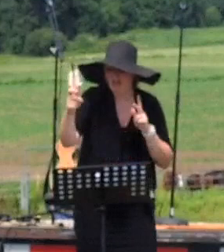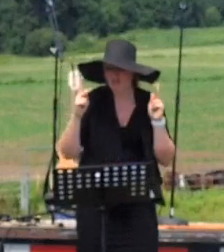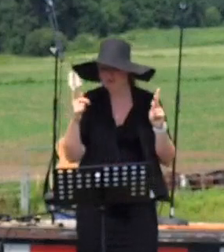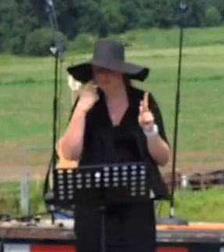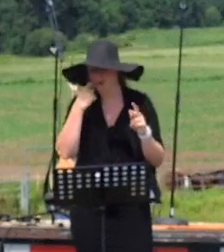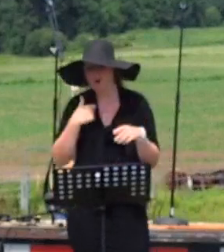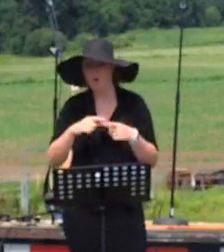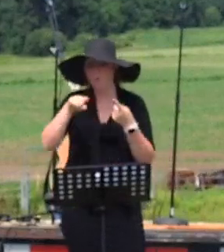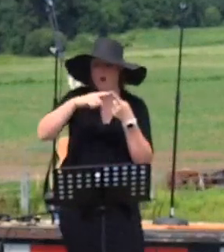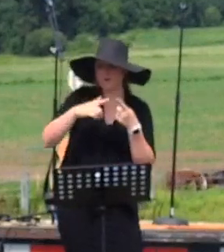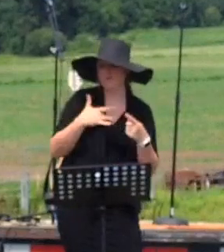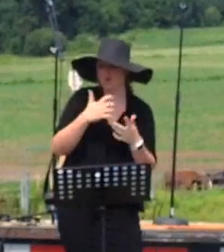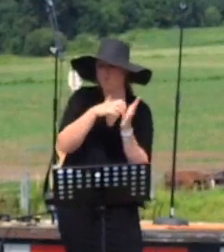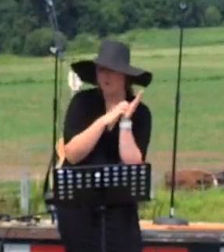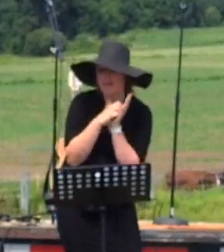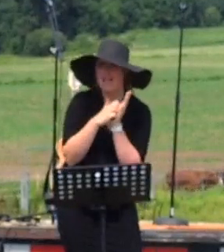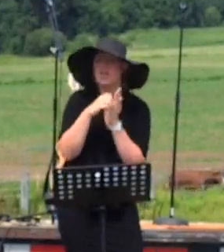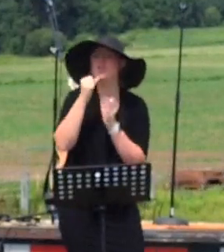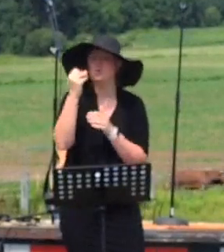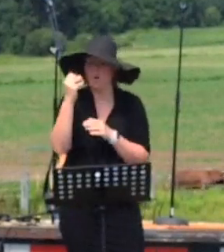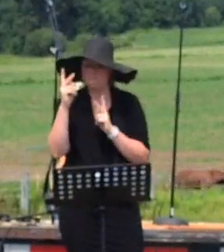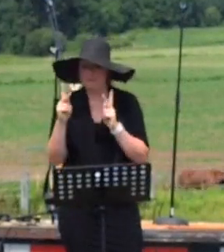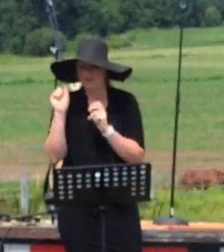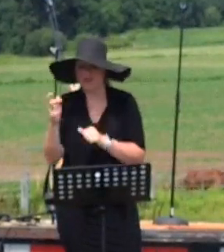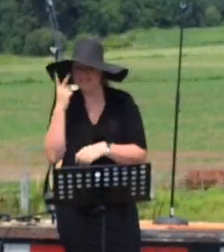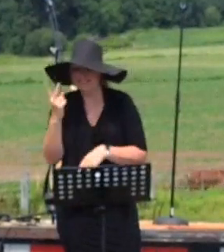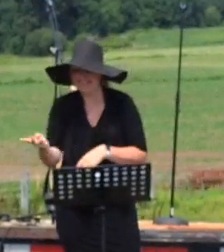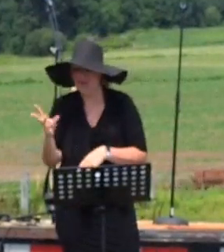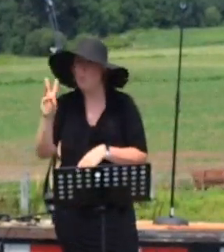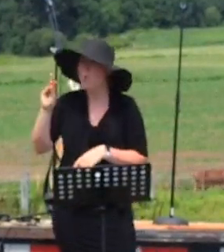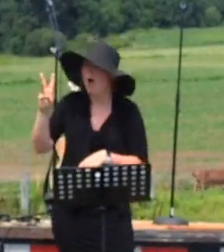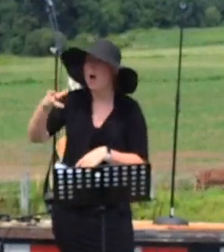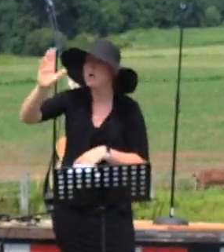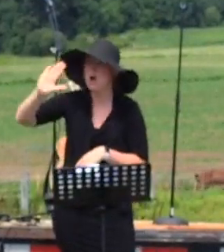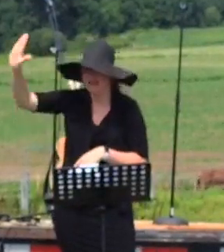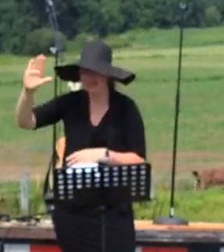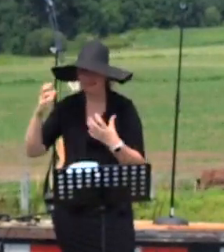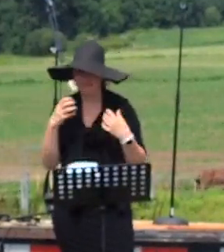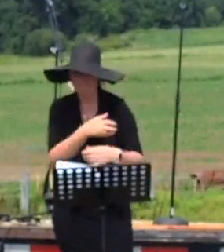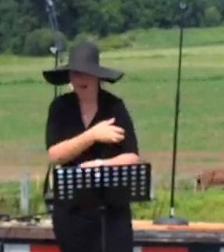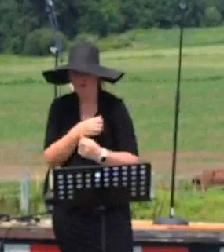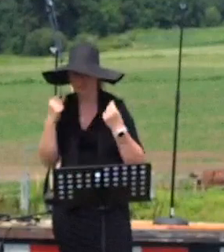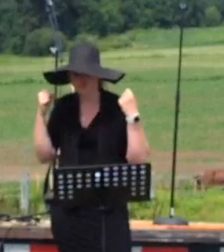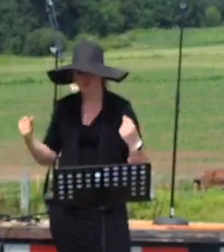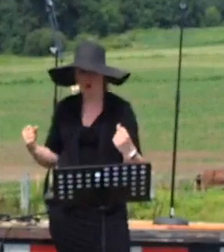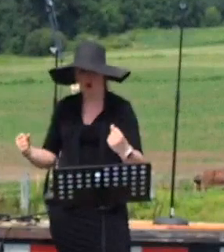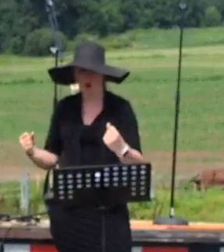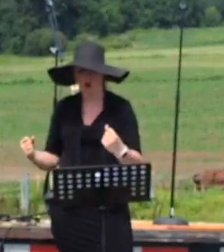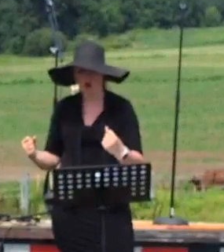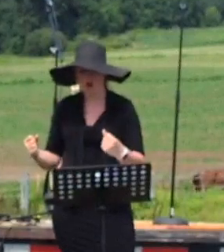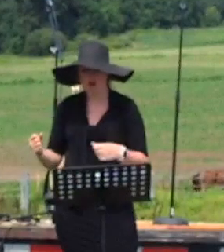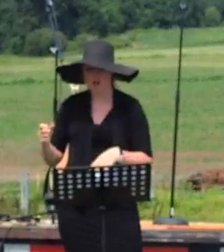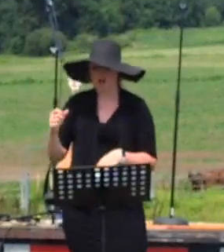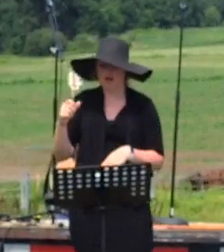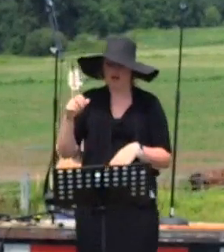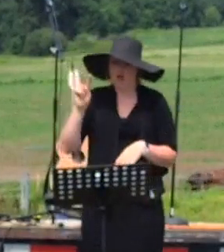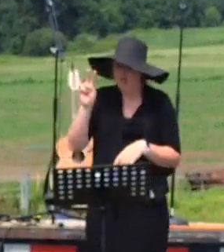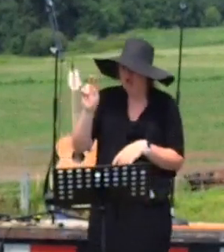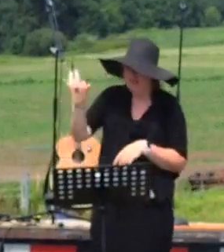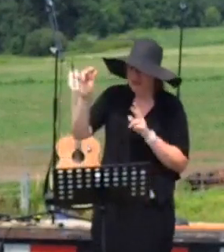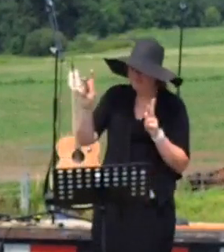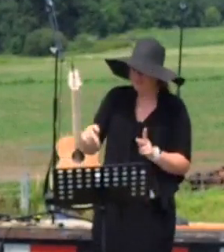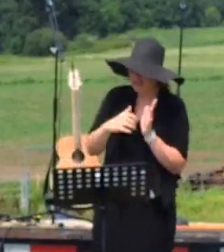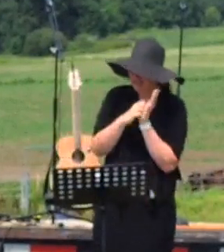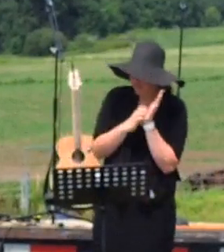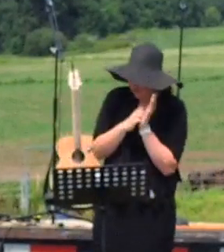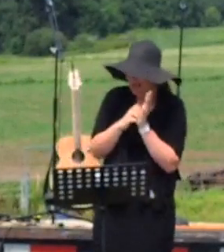that the power of Christ can work through me. That's why I take pleasure in my weaknesses and in the